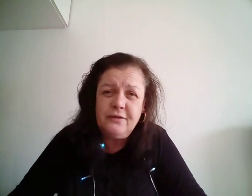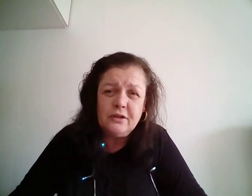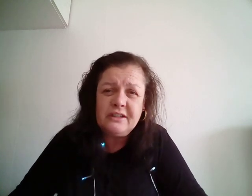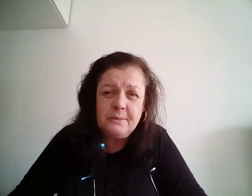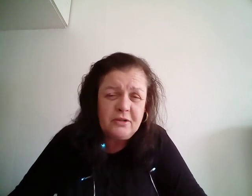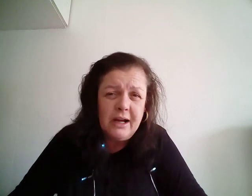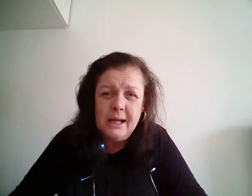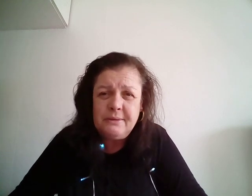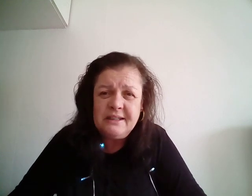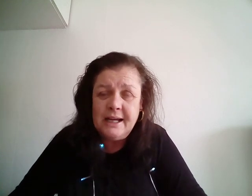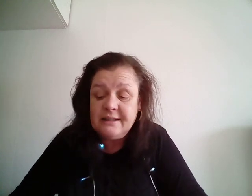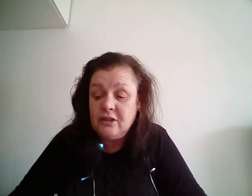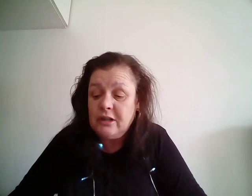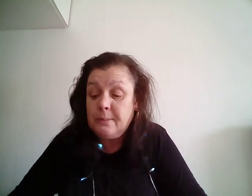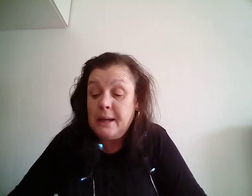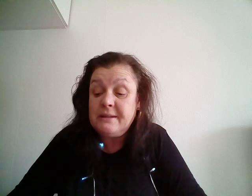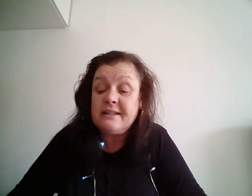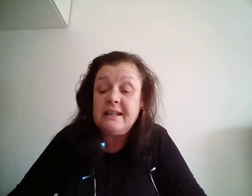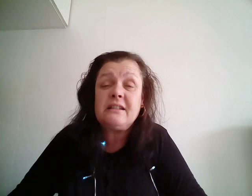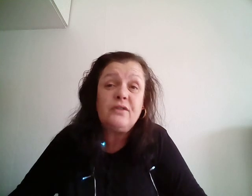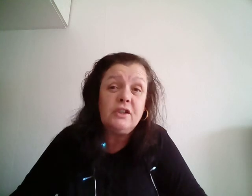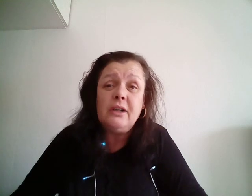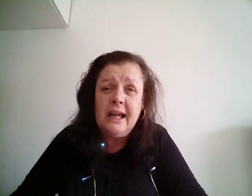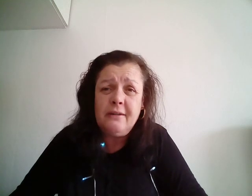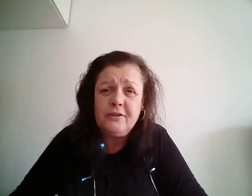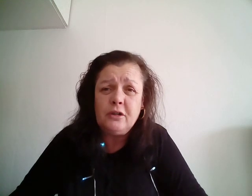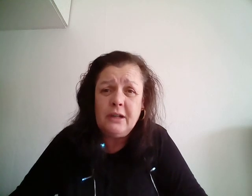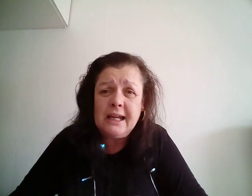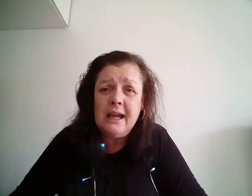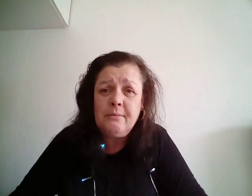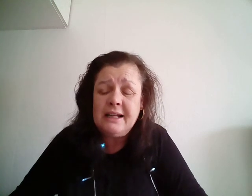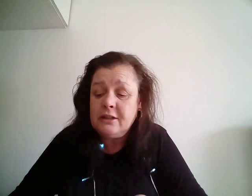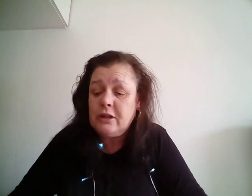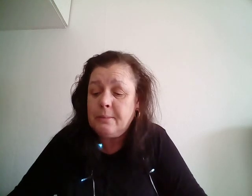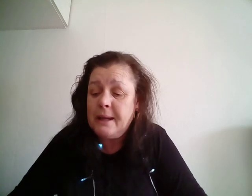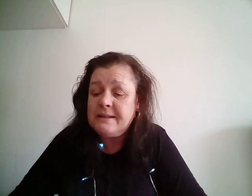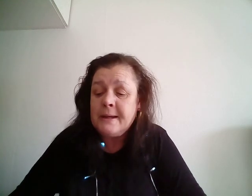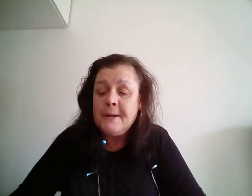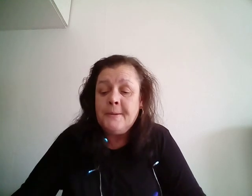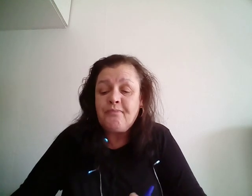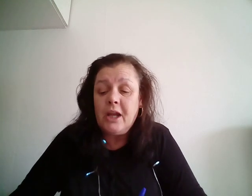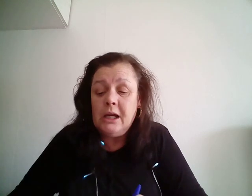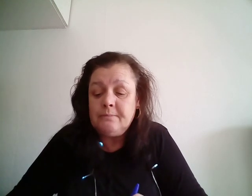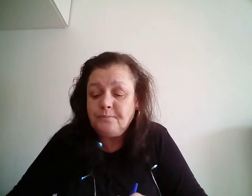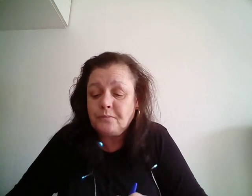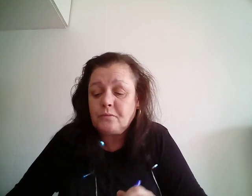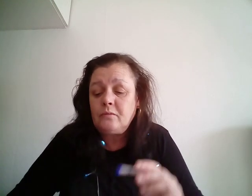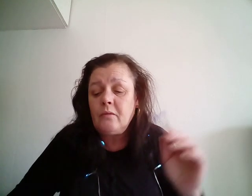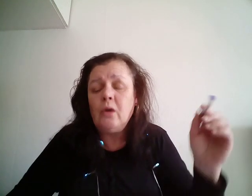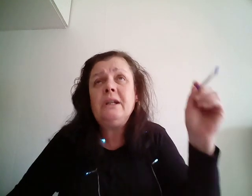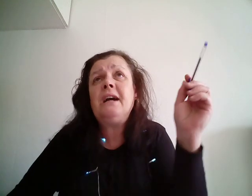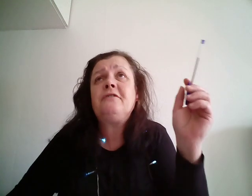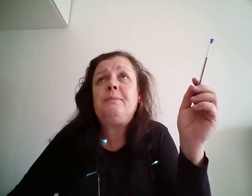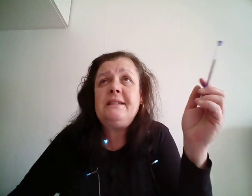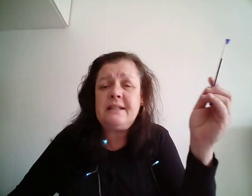6,484 subscribers, my delicious little babies, so 6484, okay, my delicious little babies. All you have to please